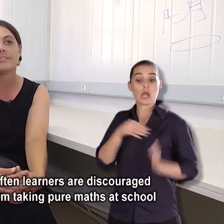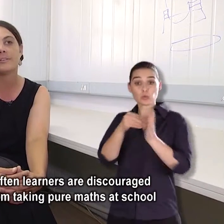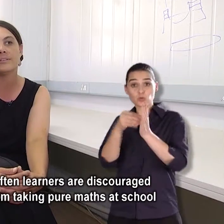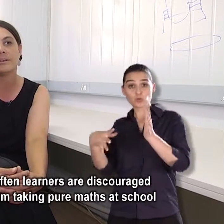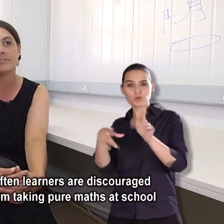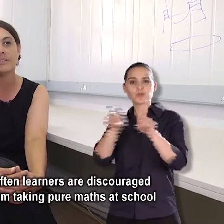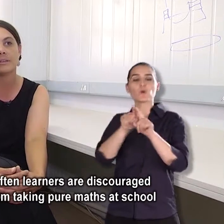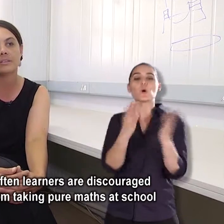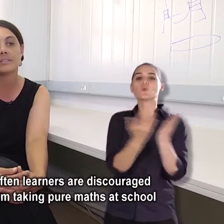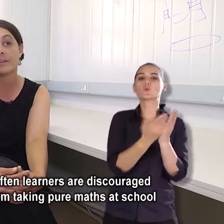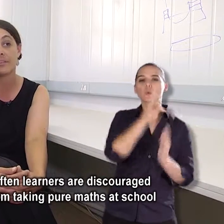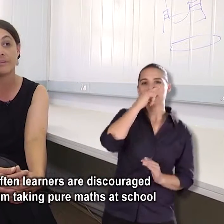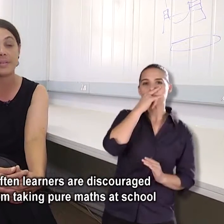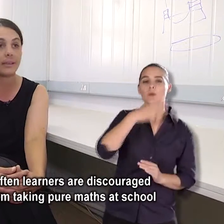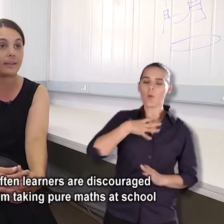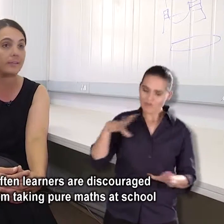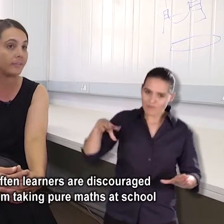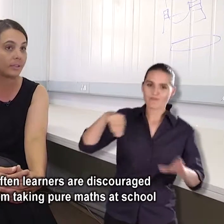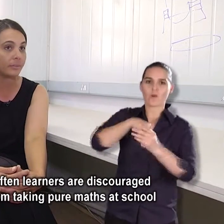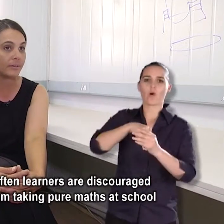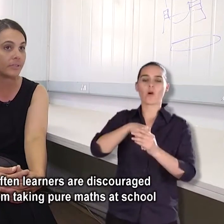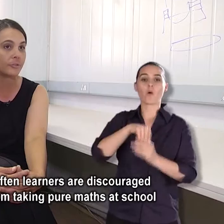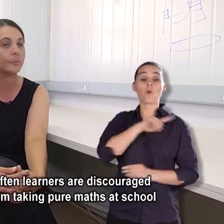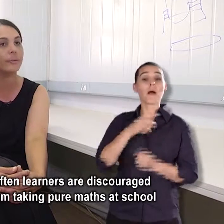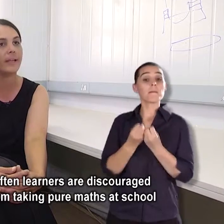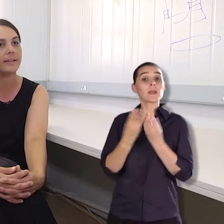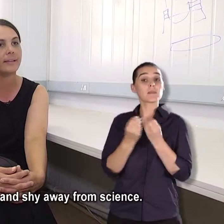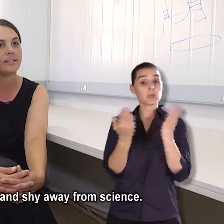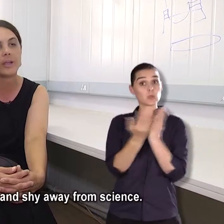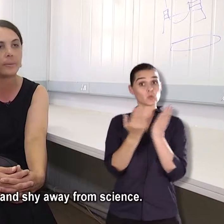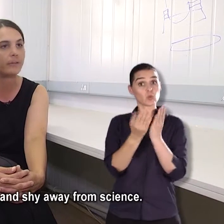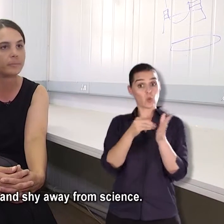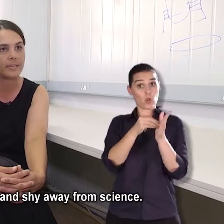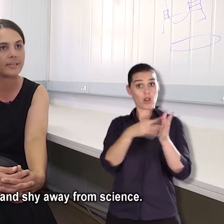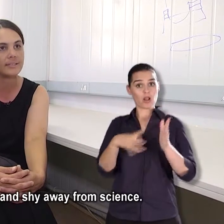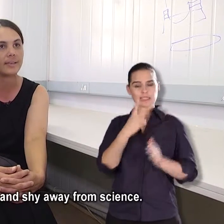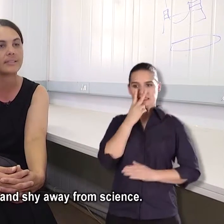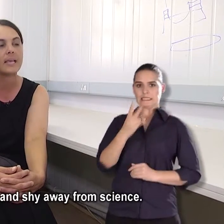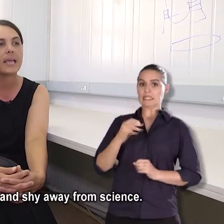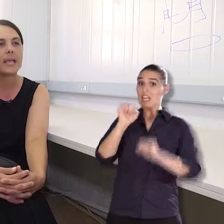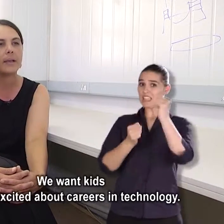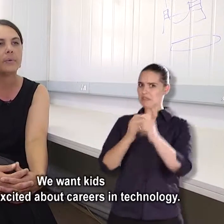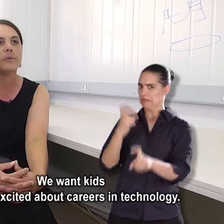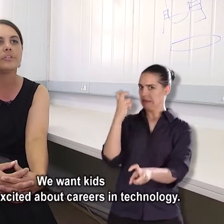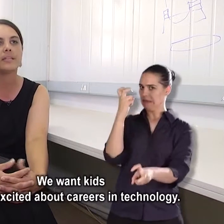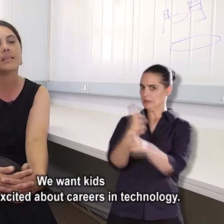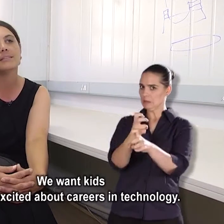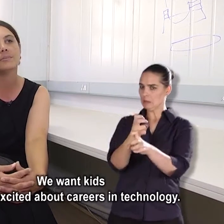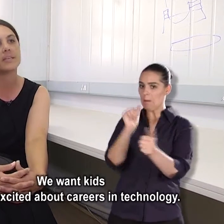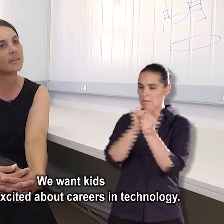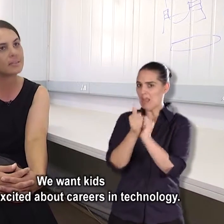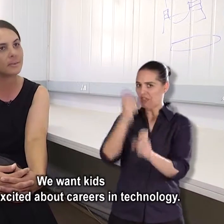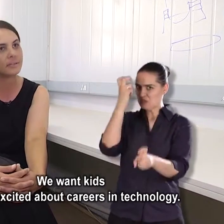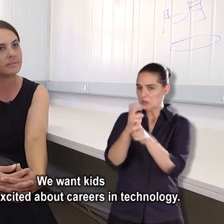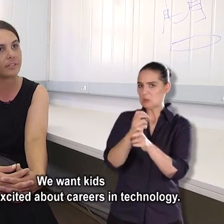find that students often are discouraged from taking the difficult maths at school, and they shy away from taking science. And we want to get kids